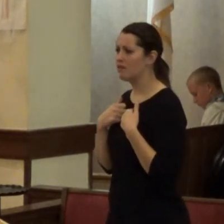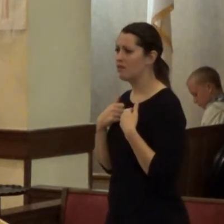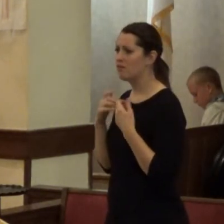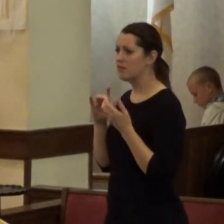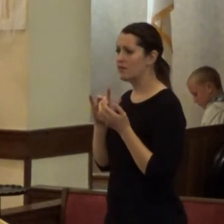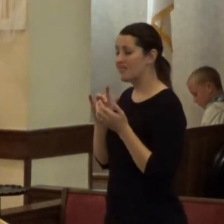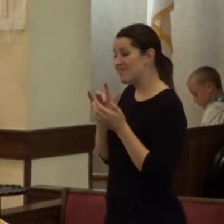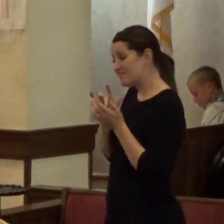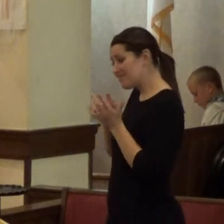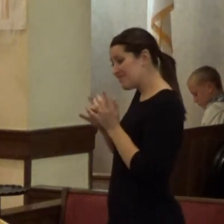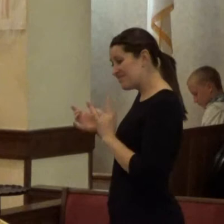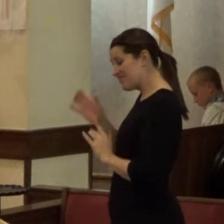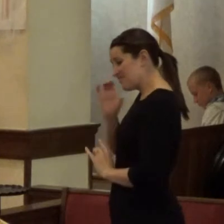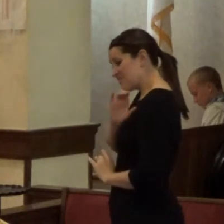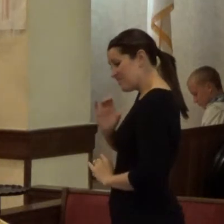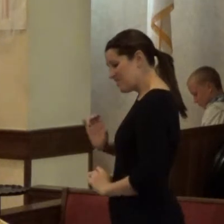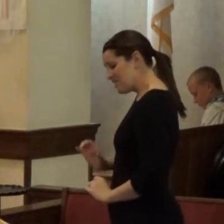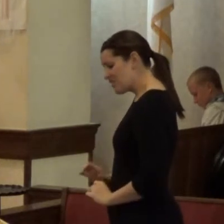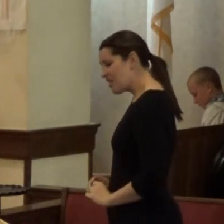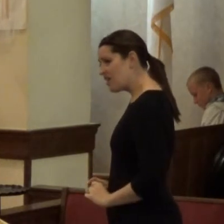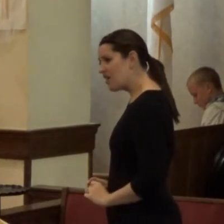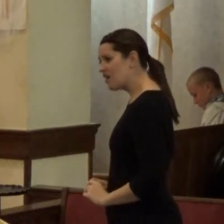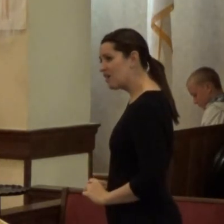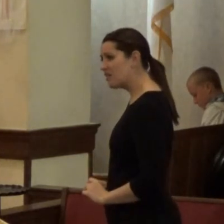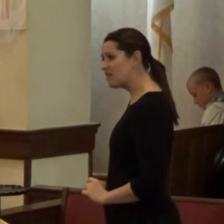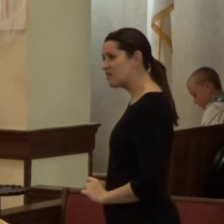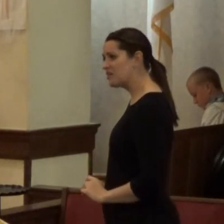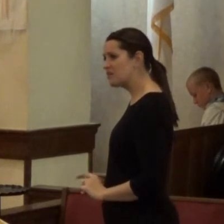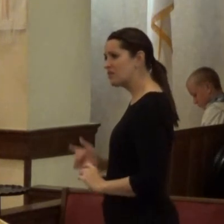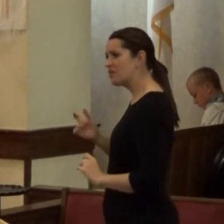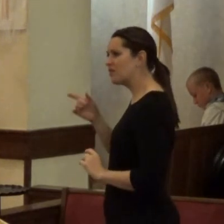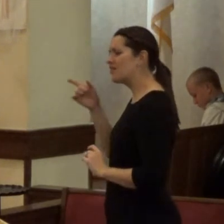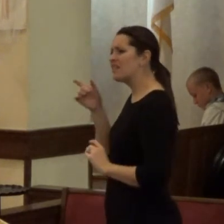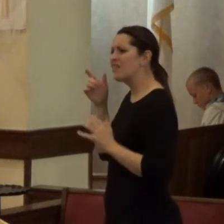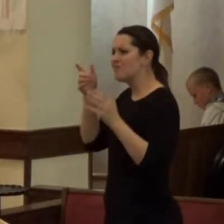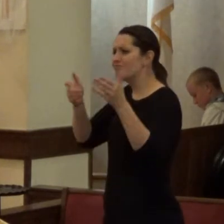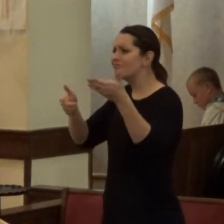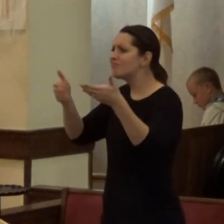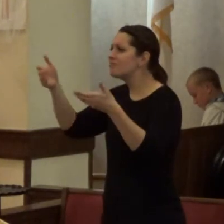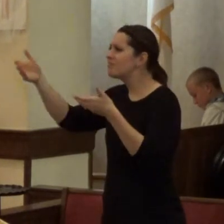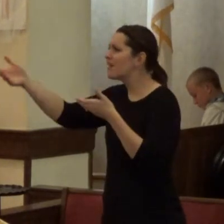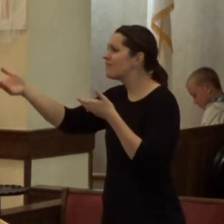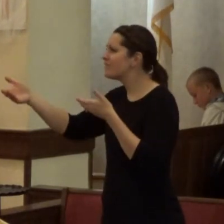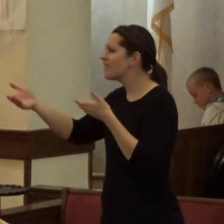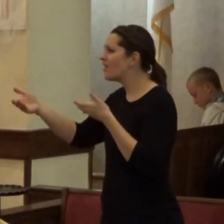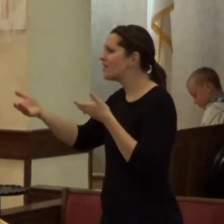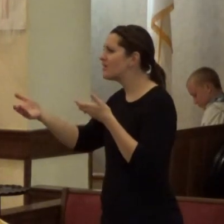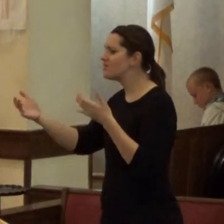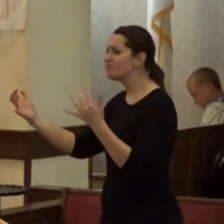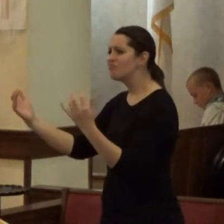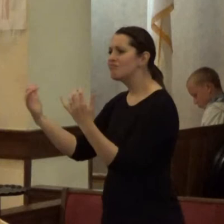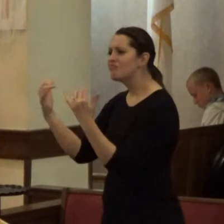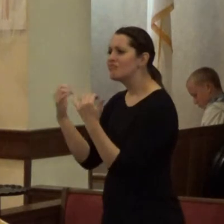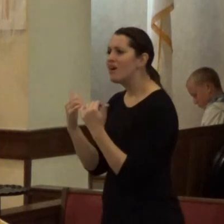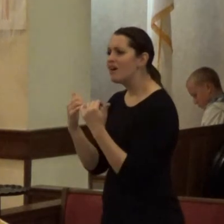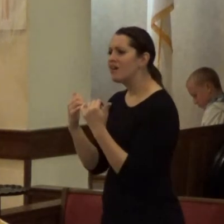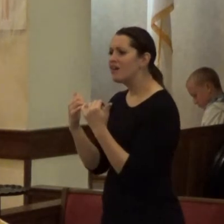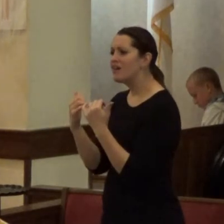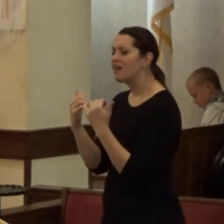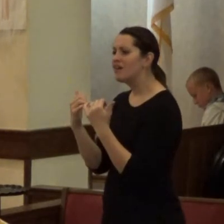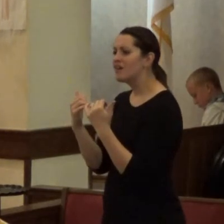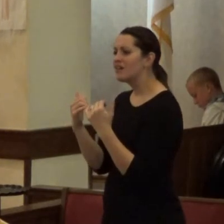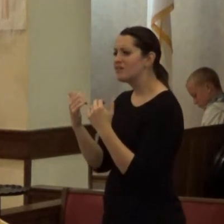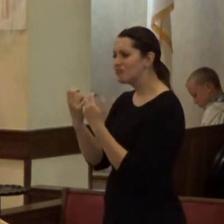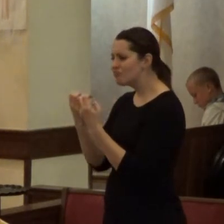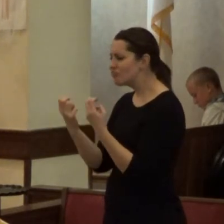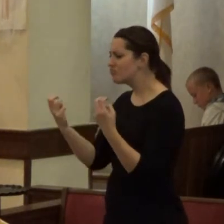In Christ, we are invited to gather around this